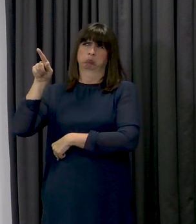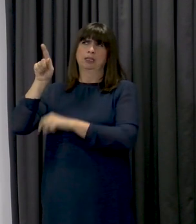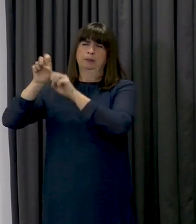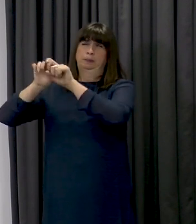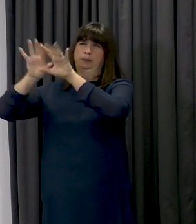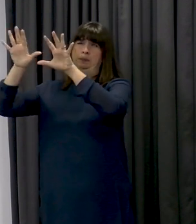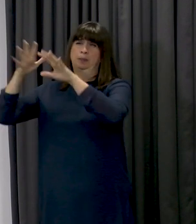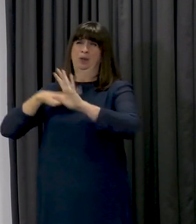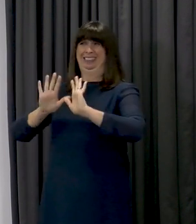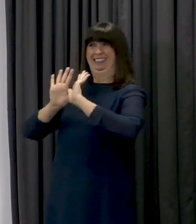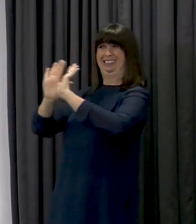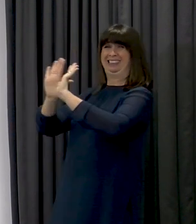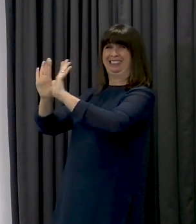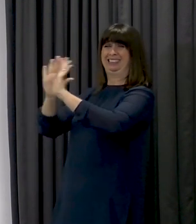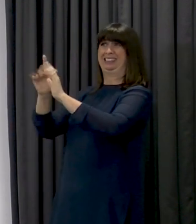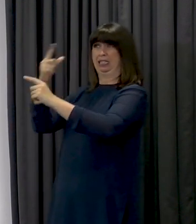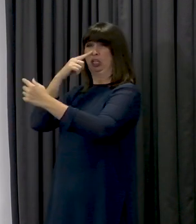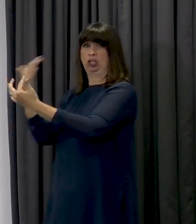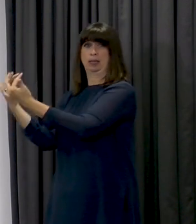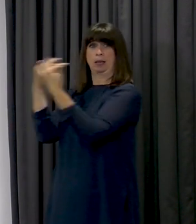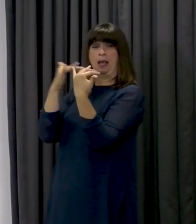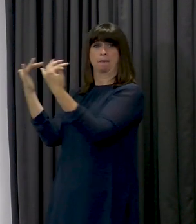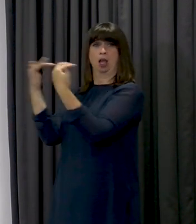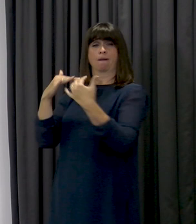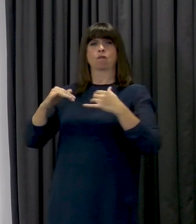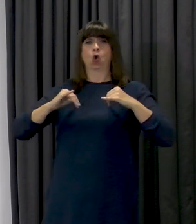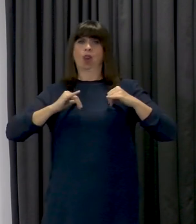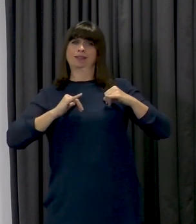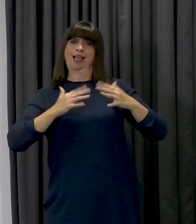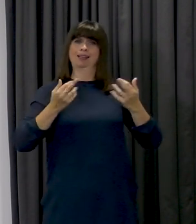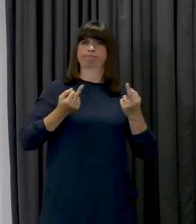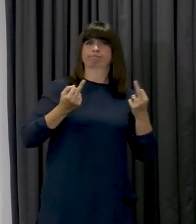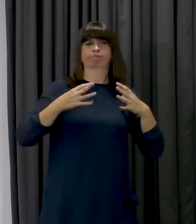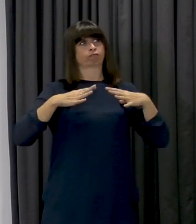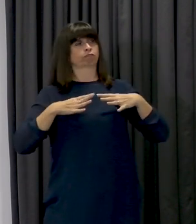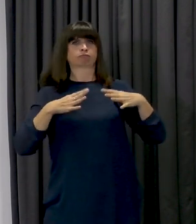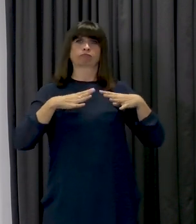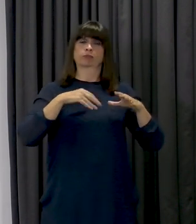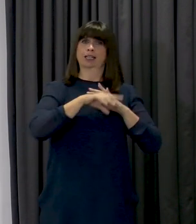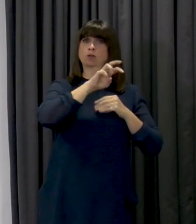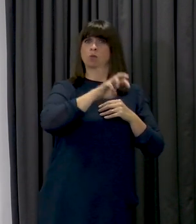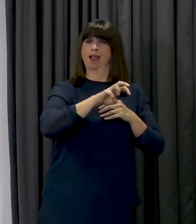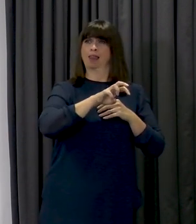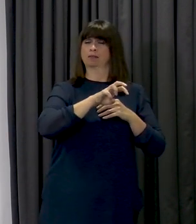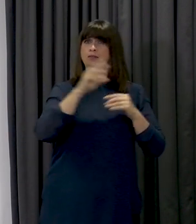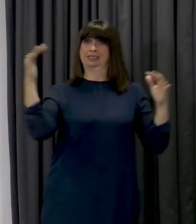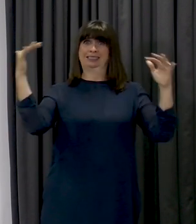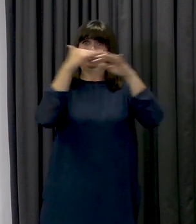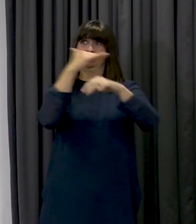it'll directly result in people travelling to holiday homes in Wales, as well as more visitors to the area